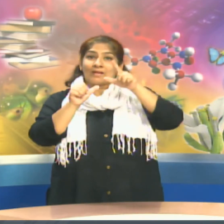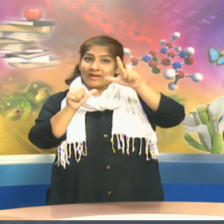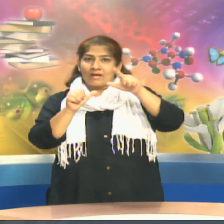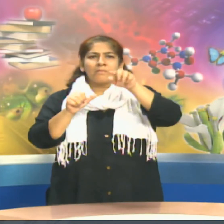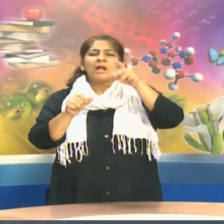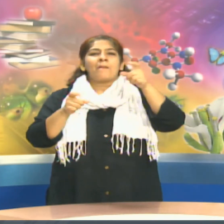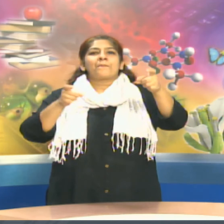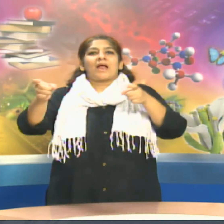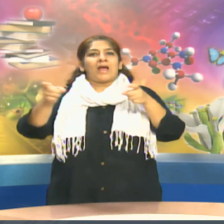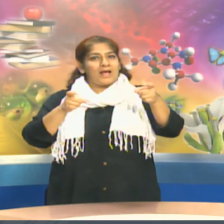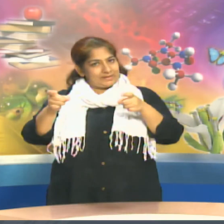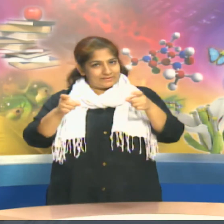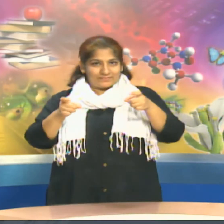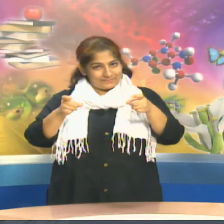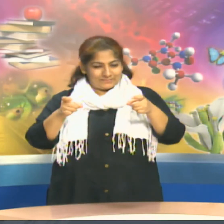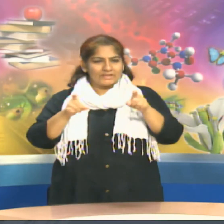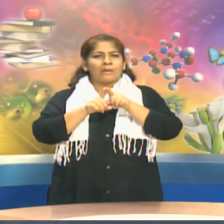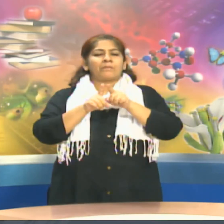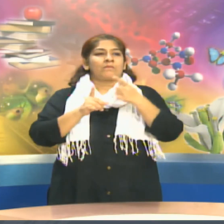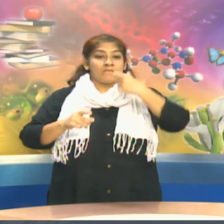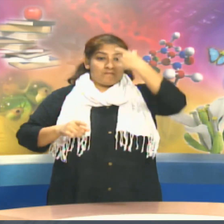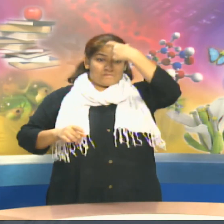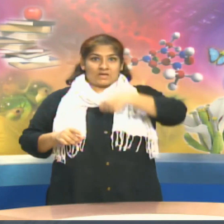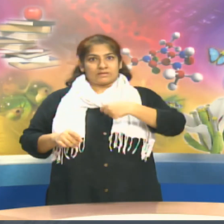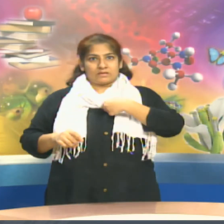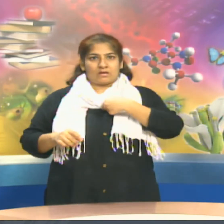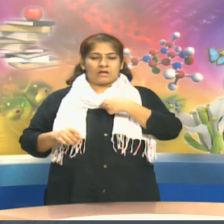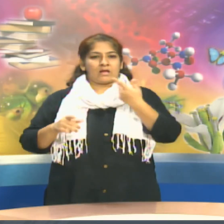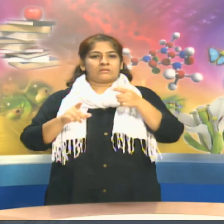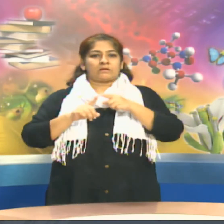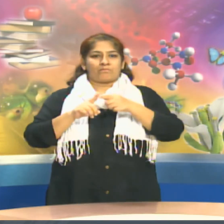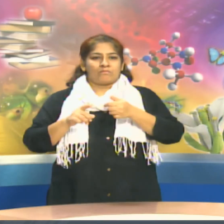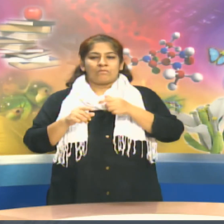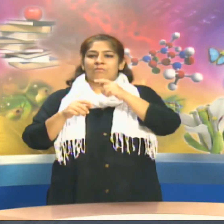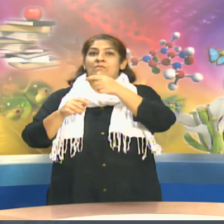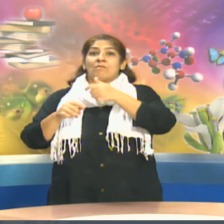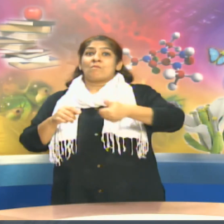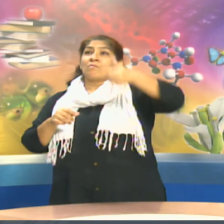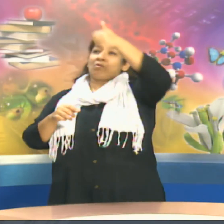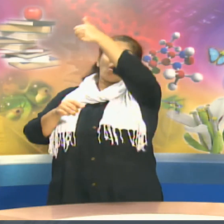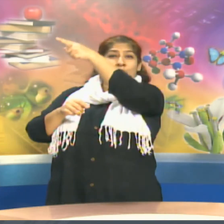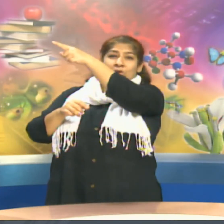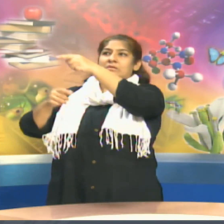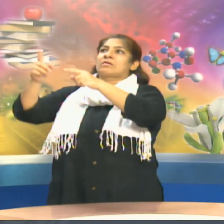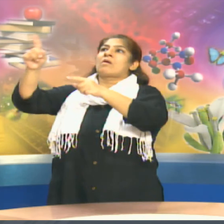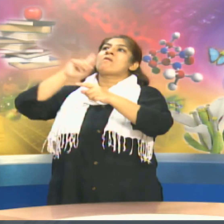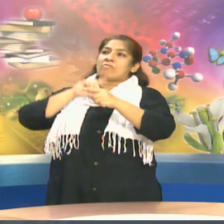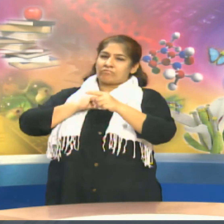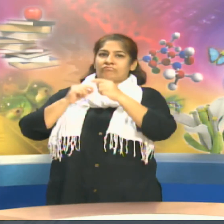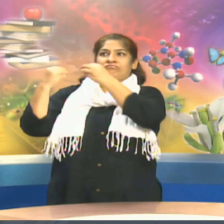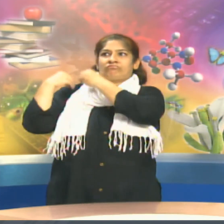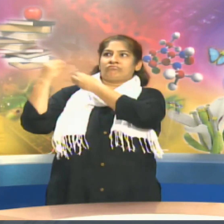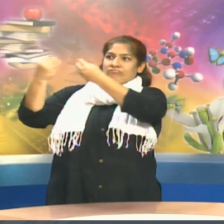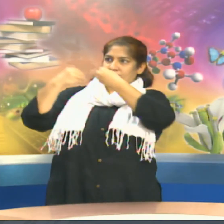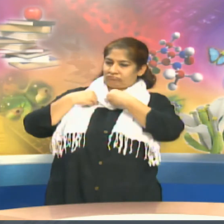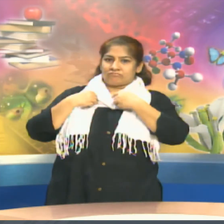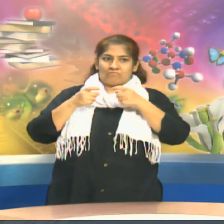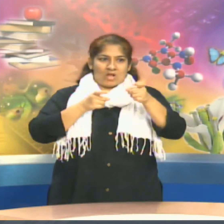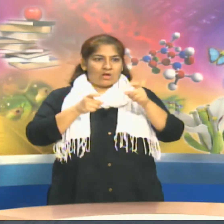spelling. What does it mean? This is the sign. For example, I am a person and someone senior